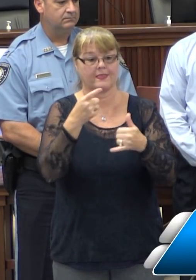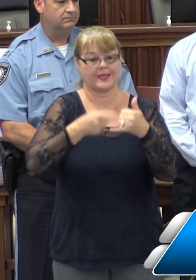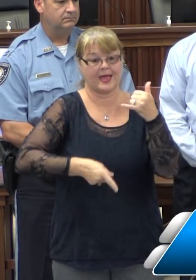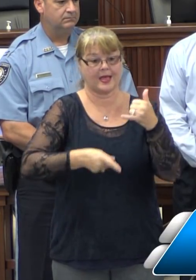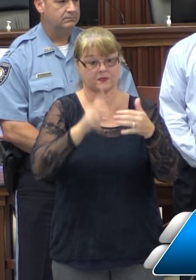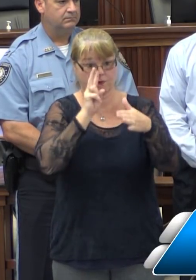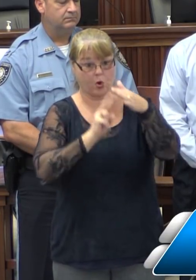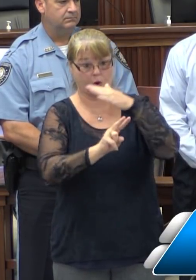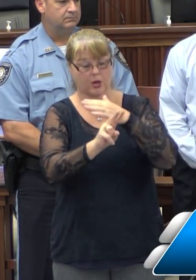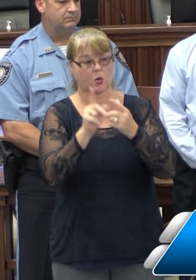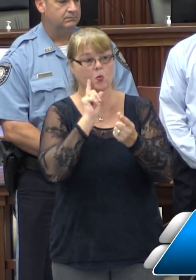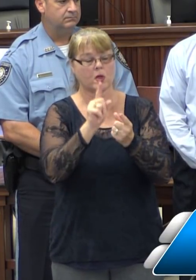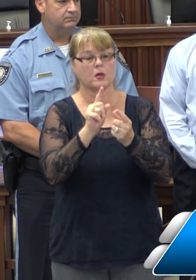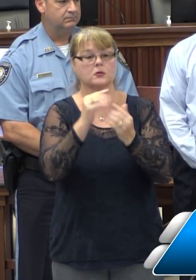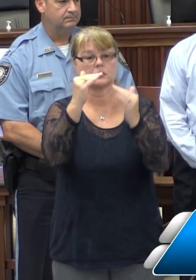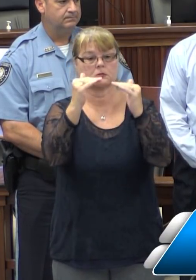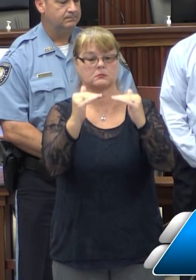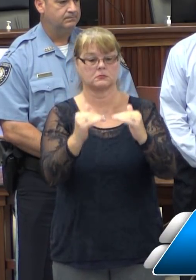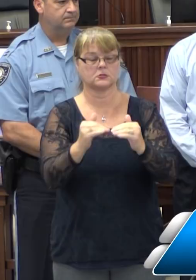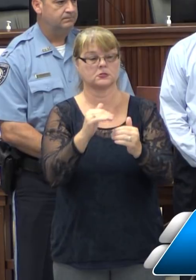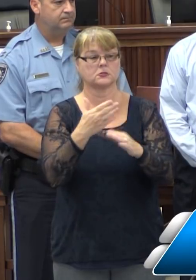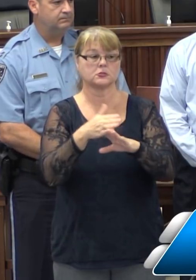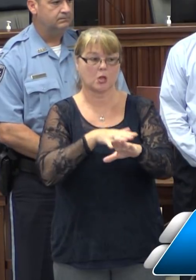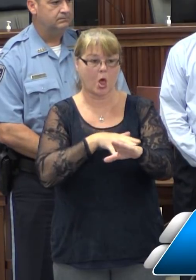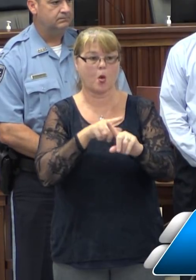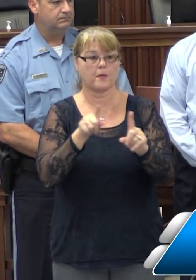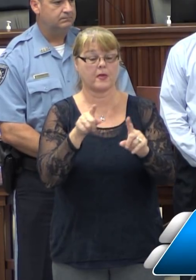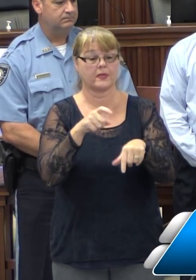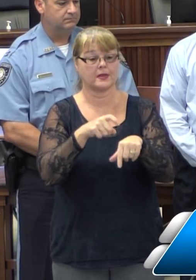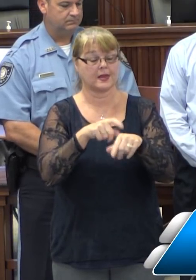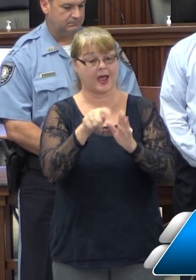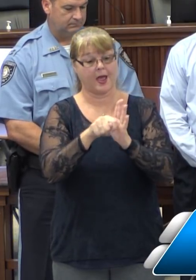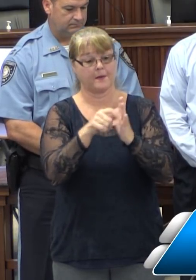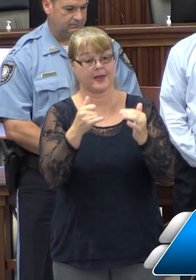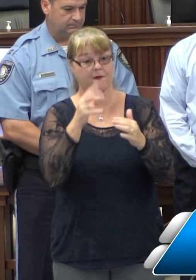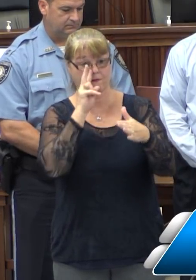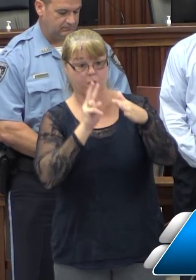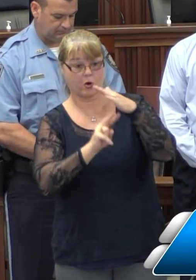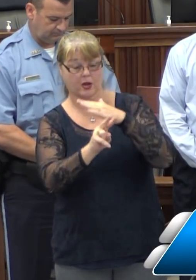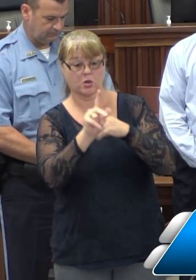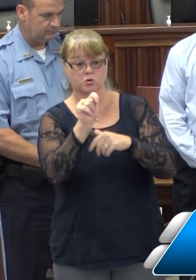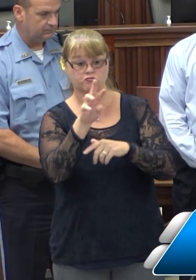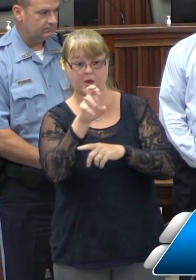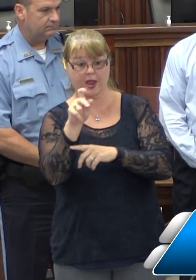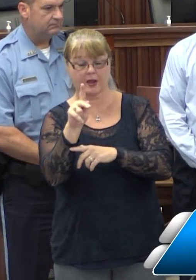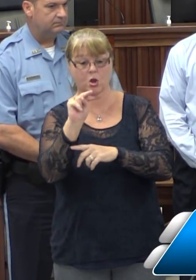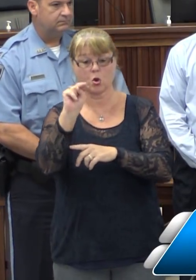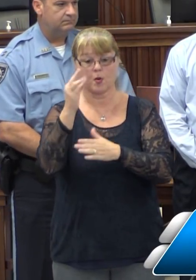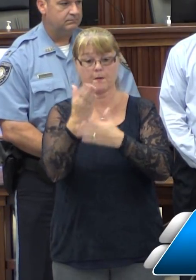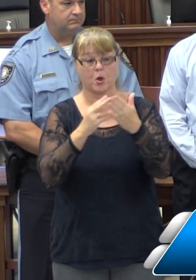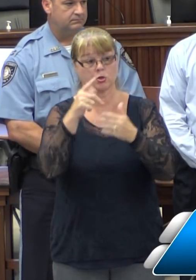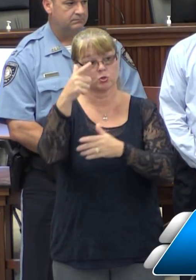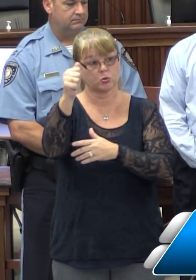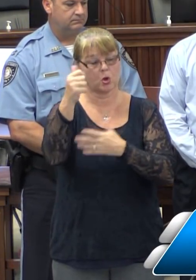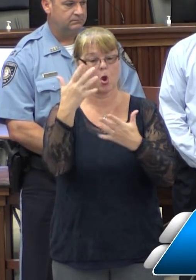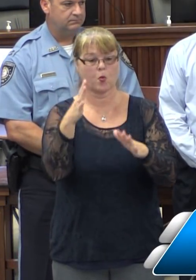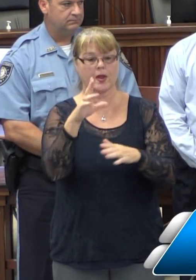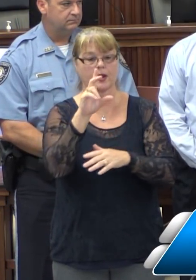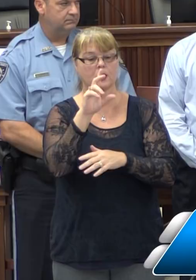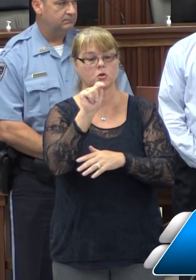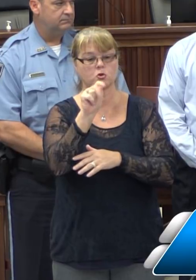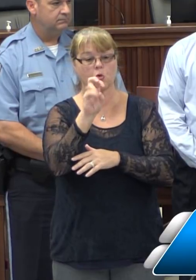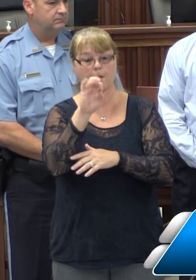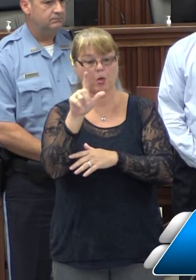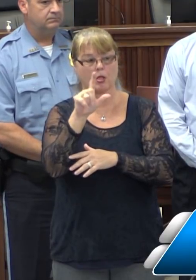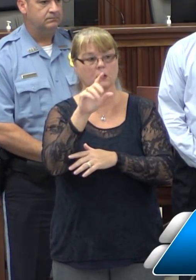Center drops it down gradually, but by the time the forecast track right now around the northern part of Georgia, it's already a tropical depression at